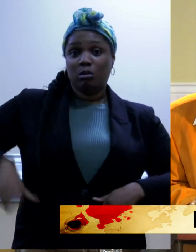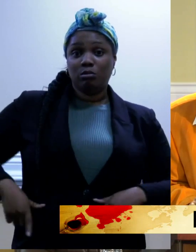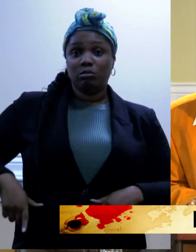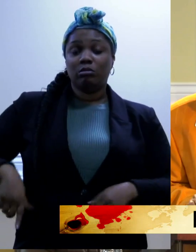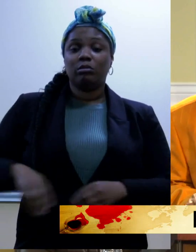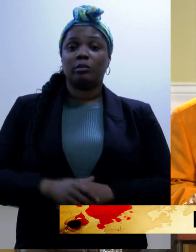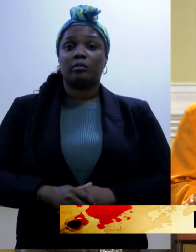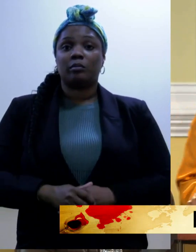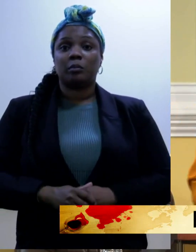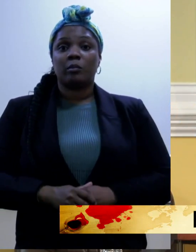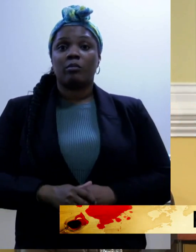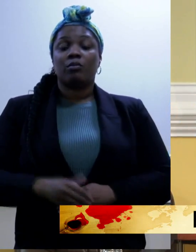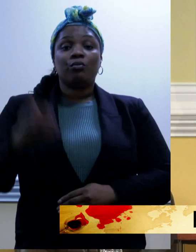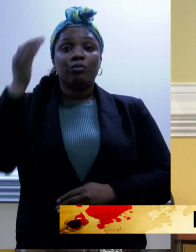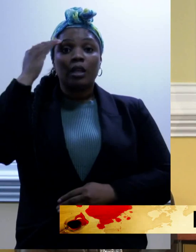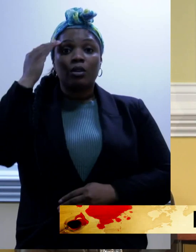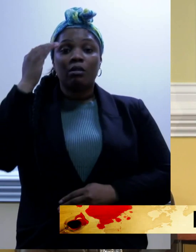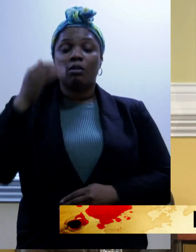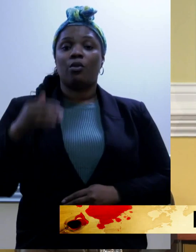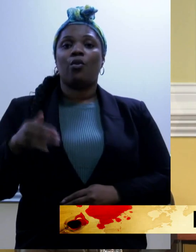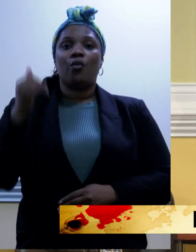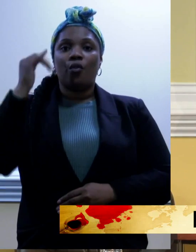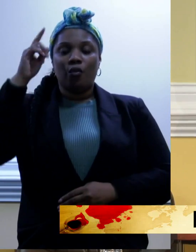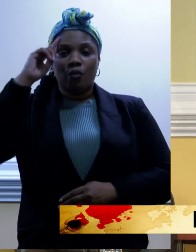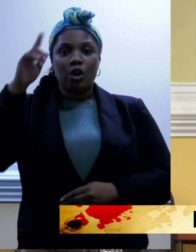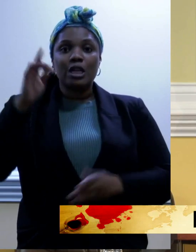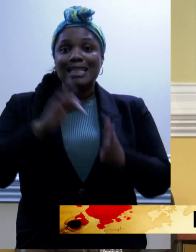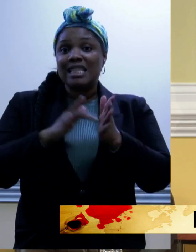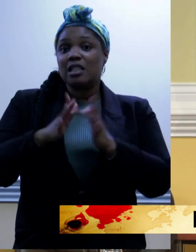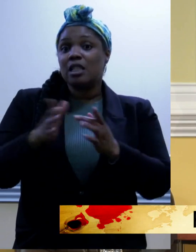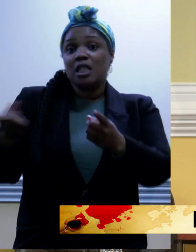for Jesus to come